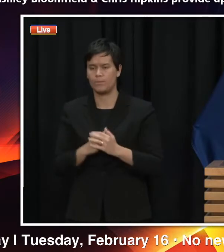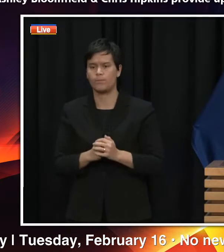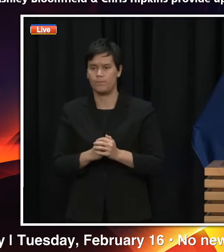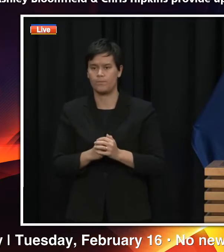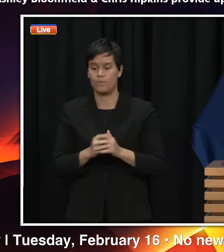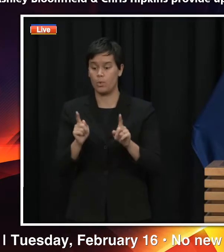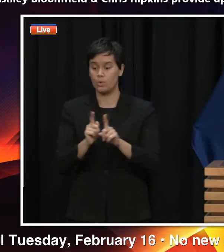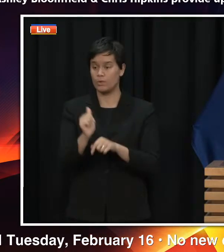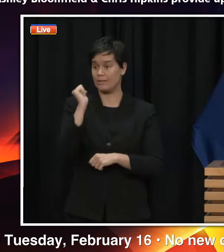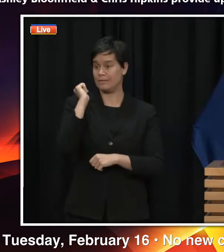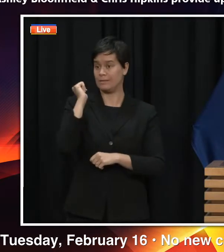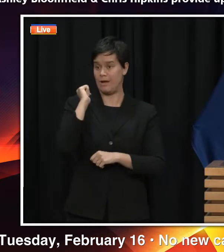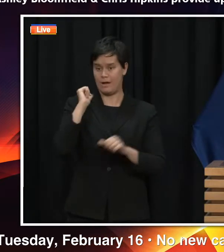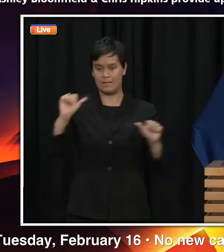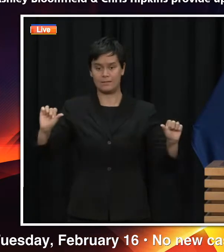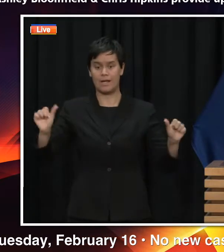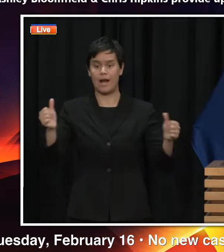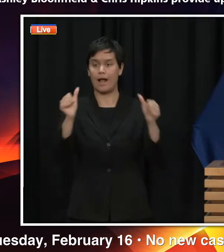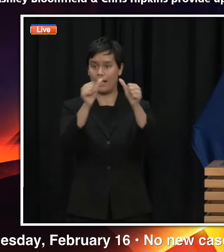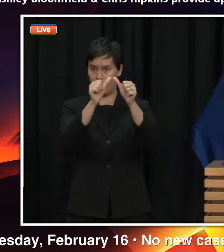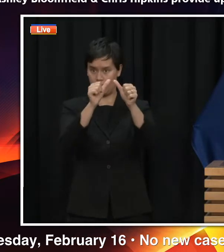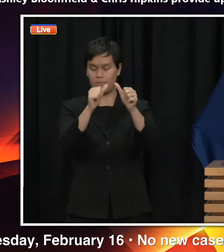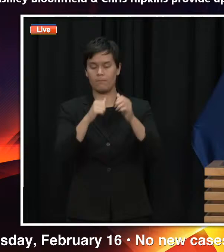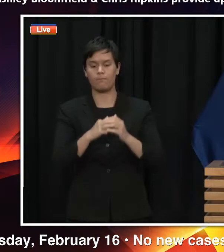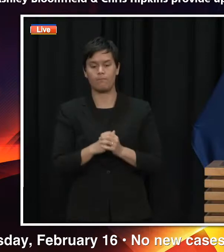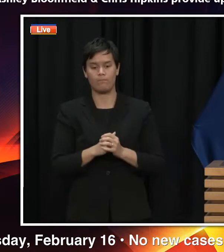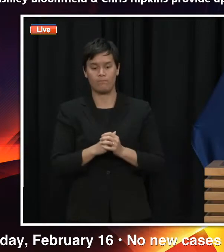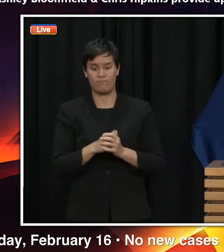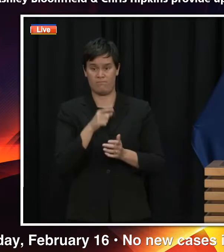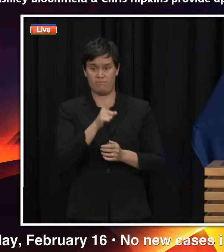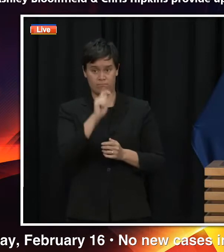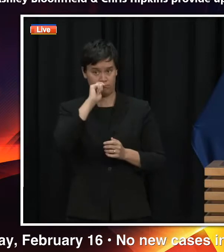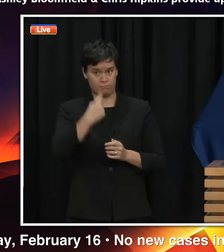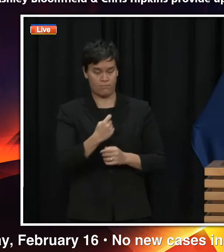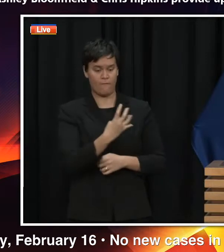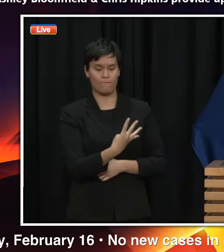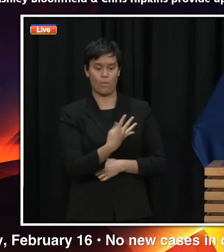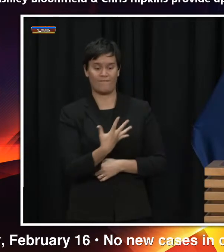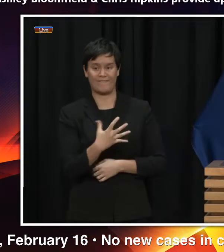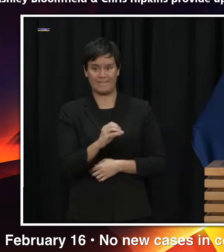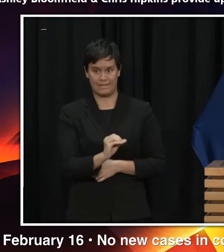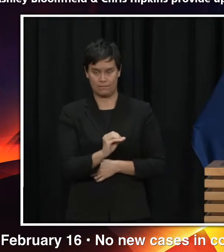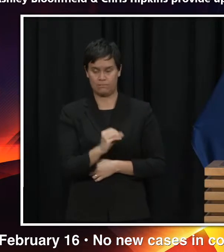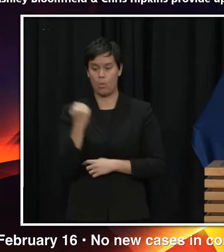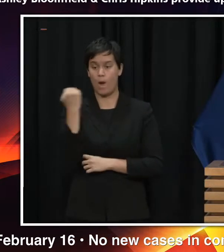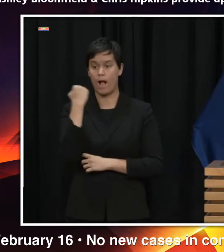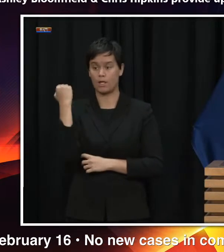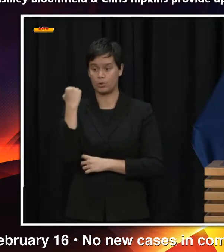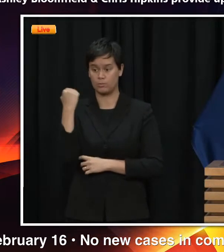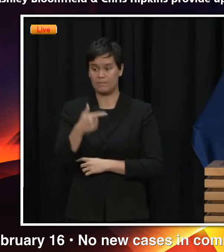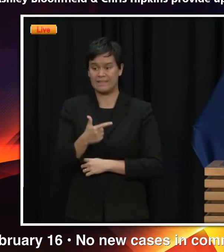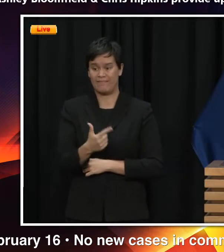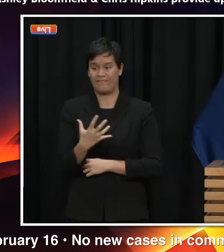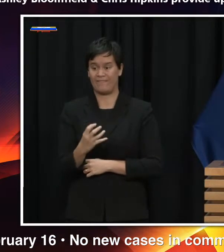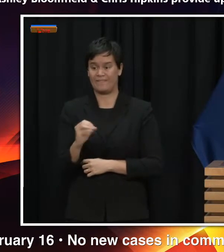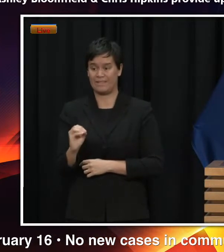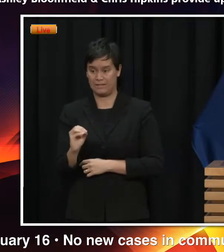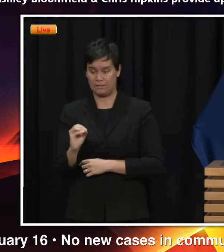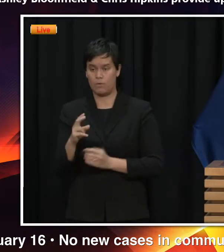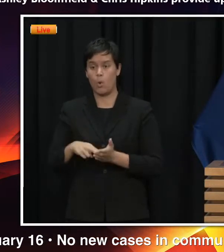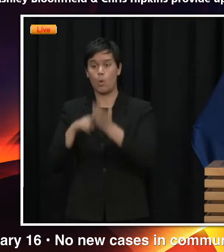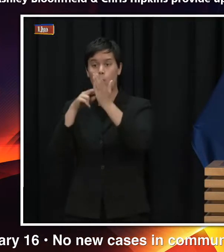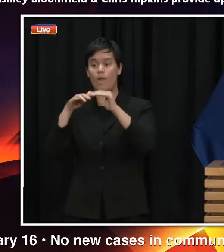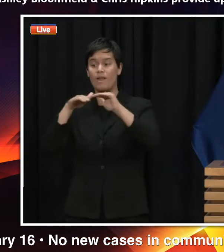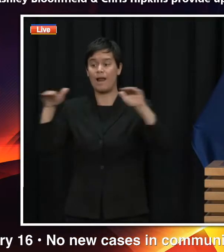Elsewhere yesterday, Taranaki reported 450 swabs, Waikato 750, and there were 260 in